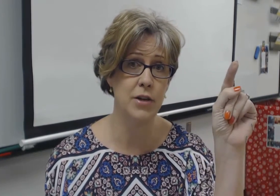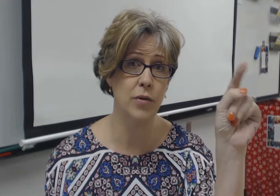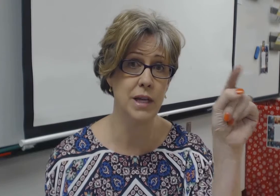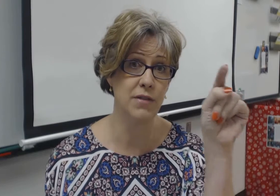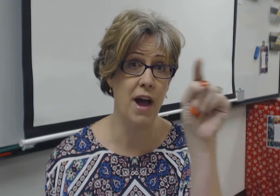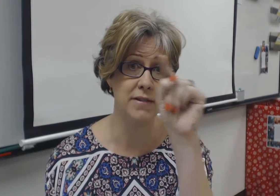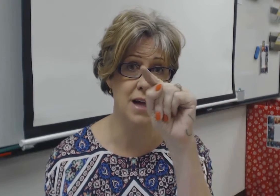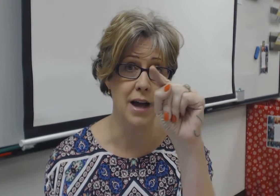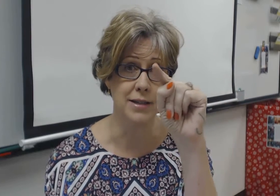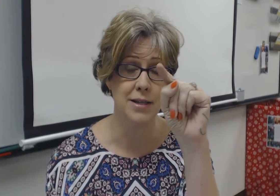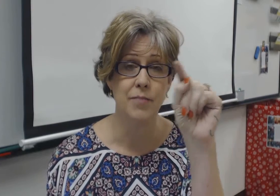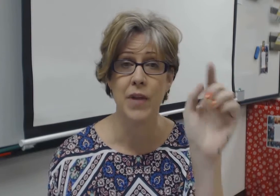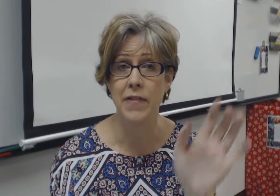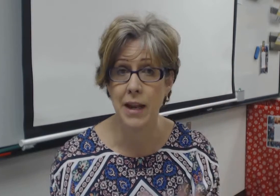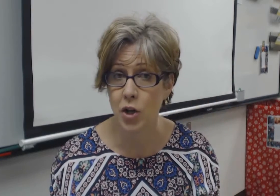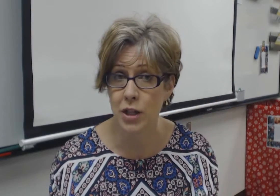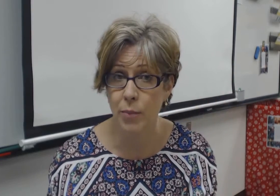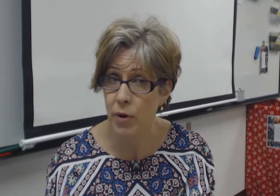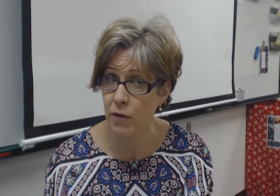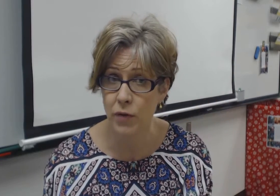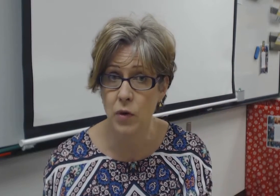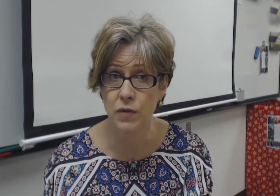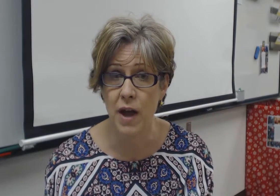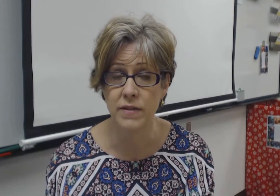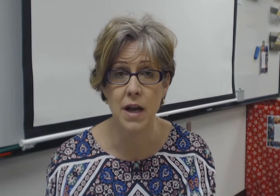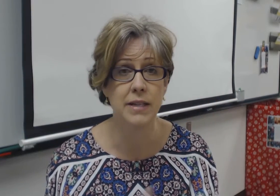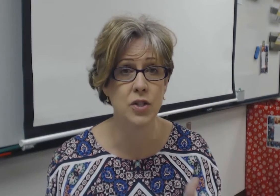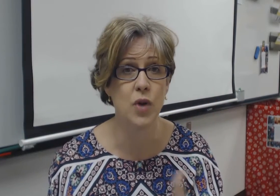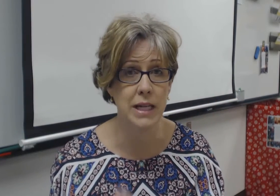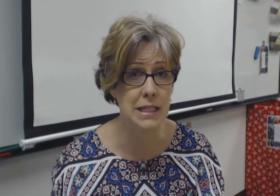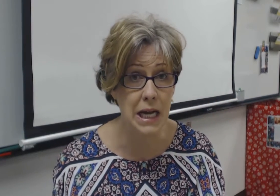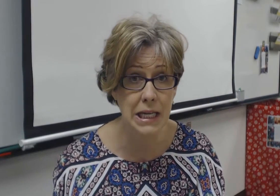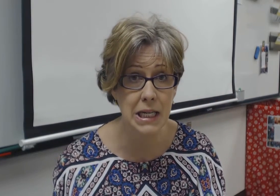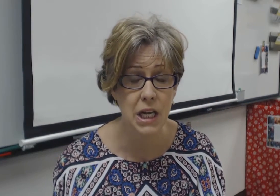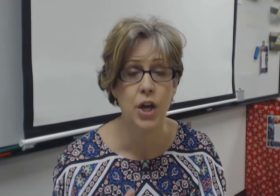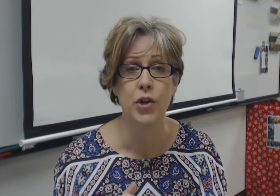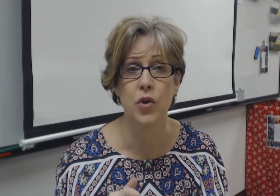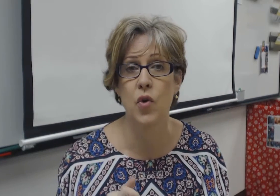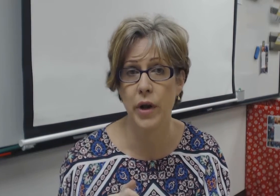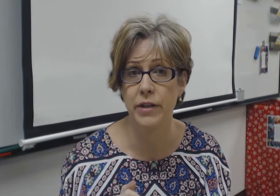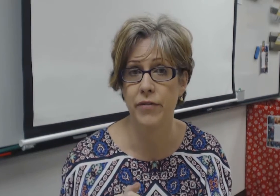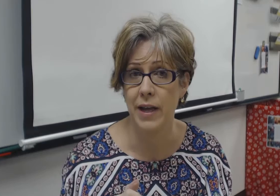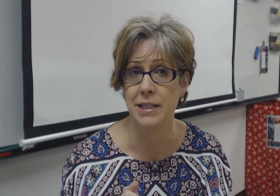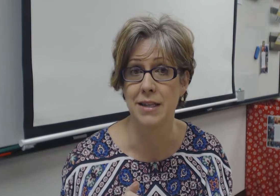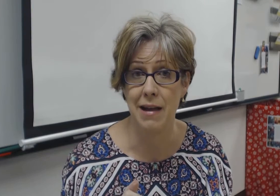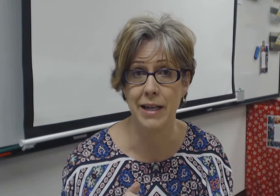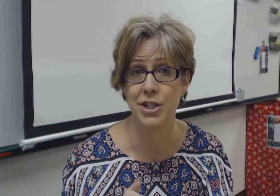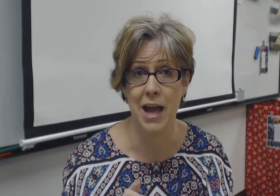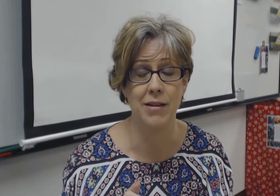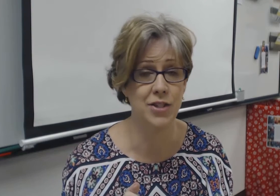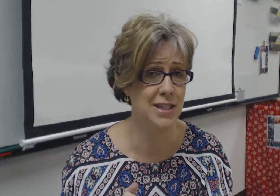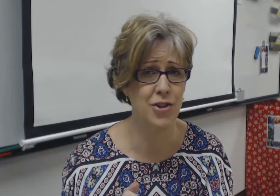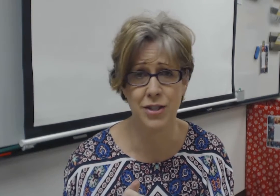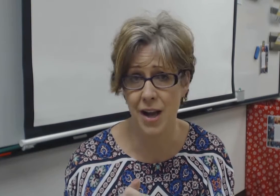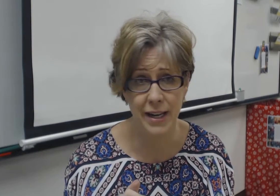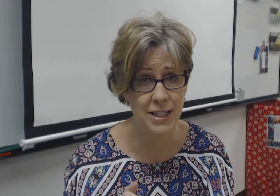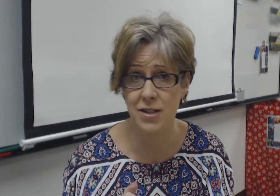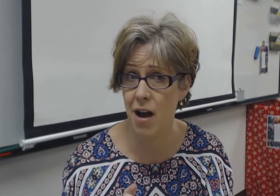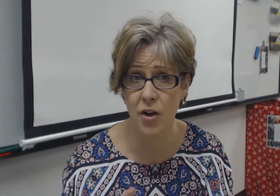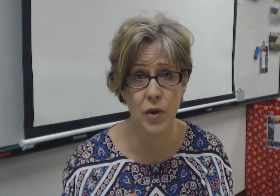know these 5 signs, and then look in the book for those 5 signs and try to sign it, you're going to face a lot of challenges and your signing is not going to